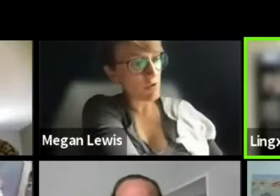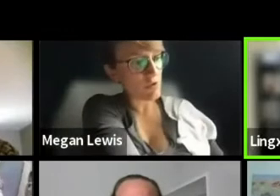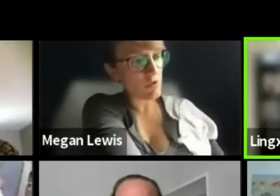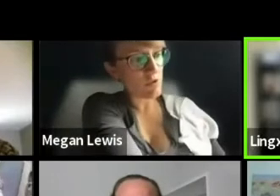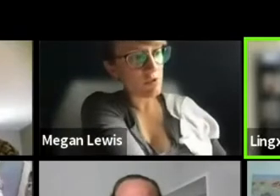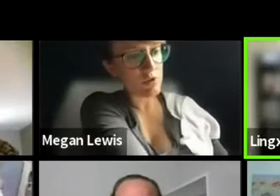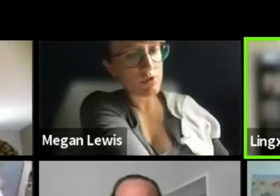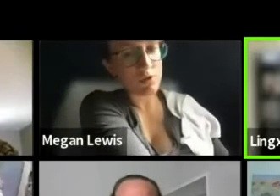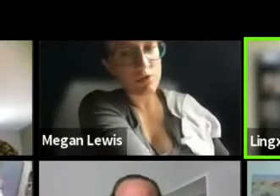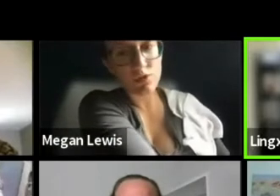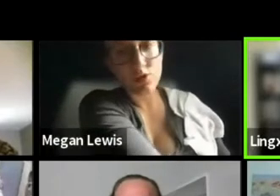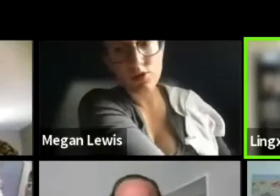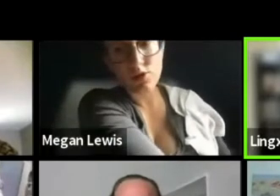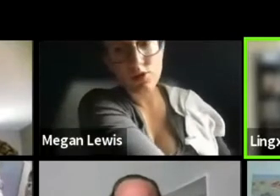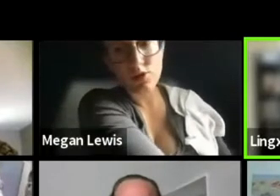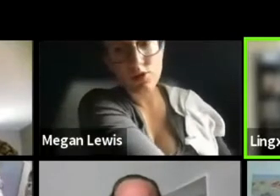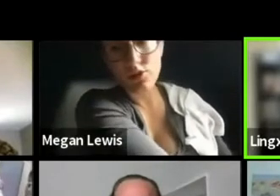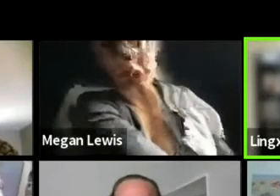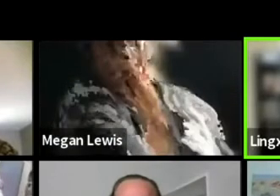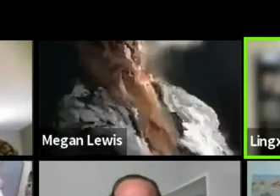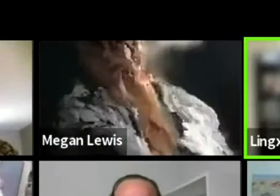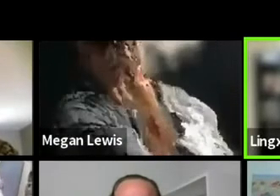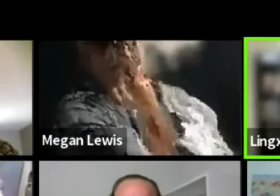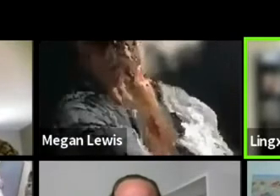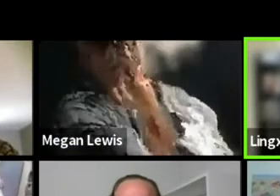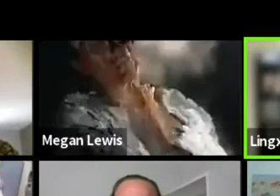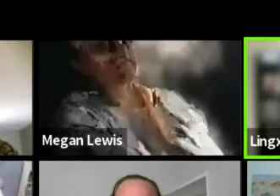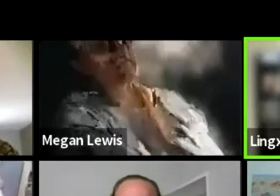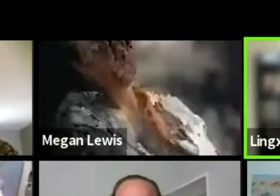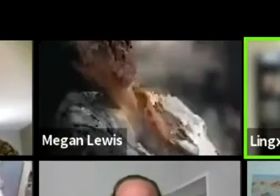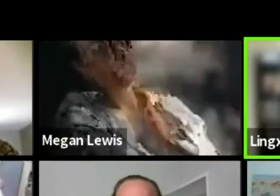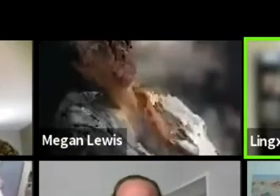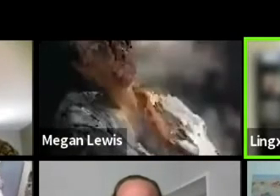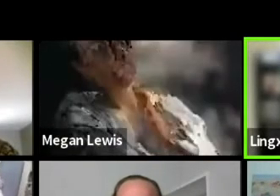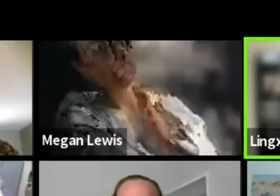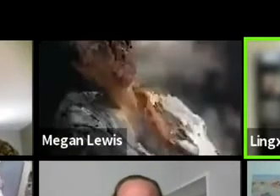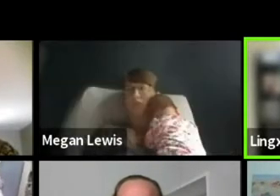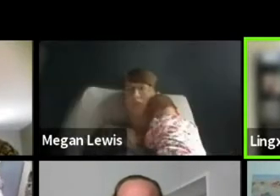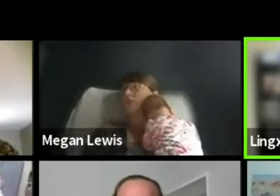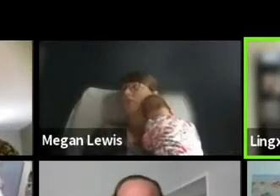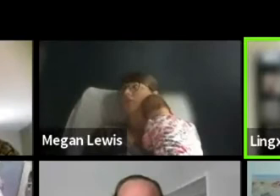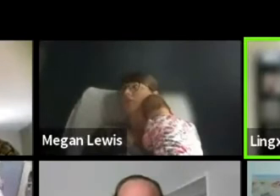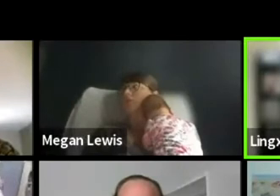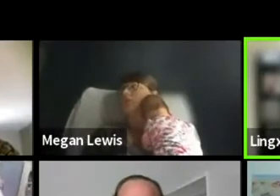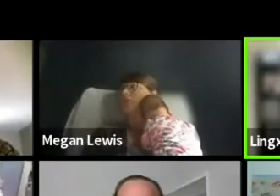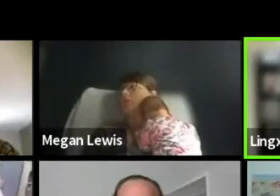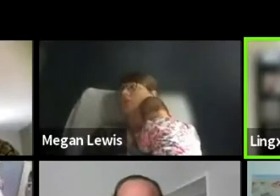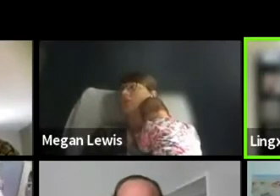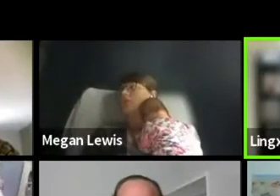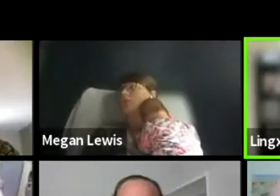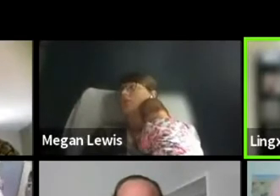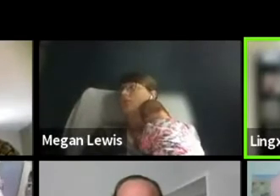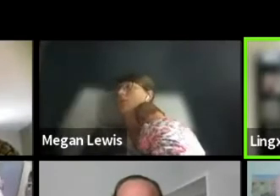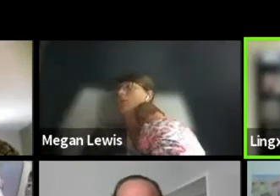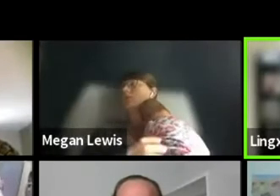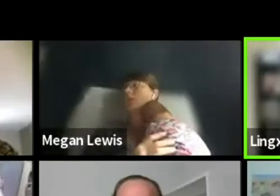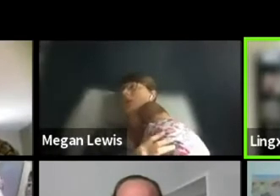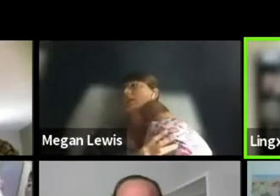should expand this project to include K-12 students or into high schools.